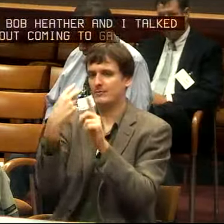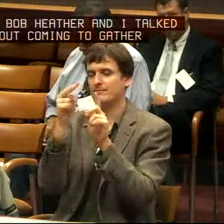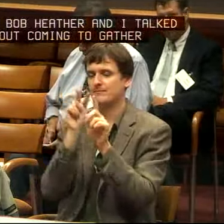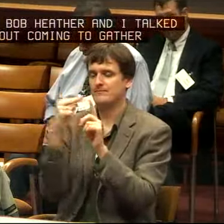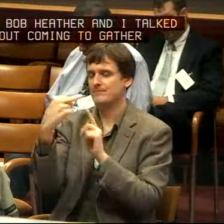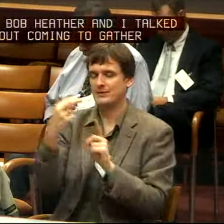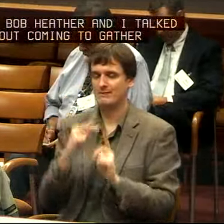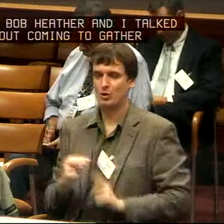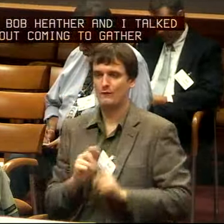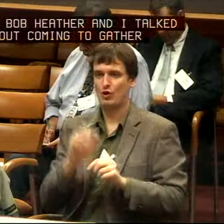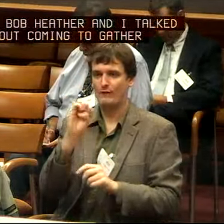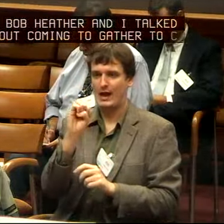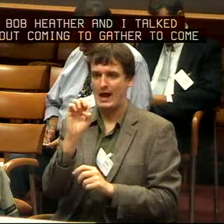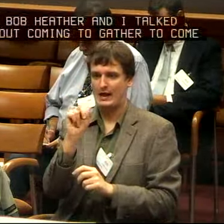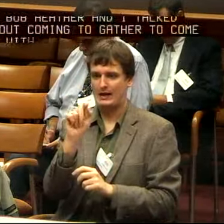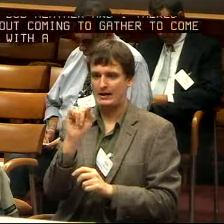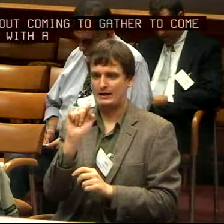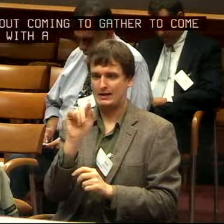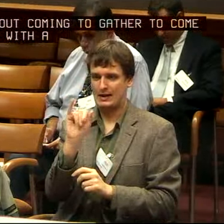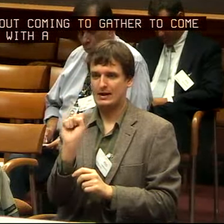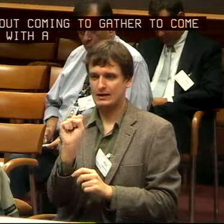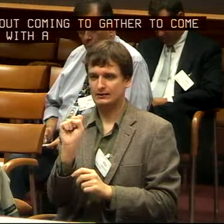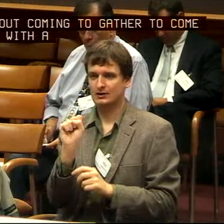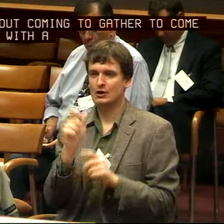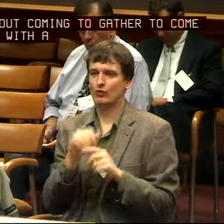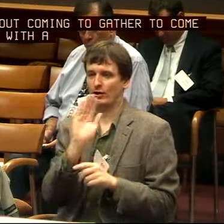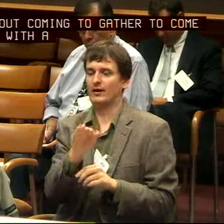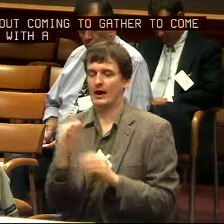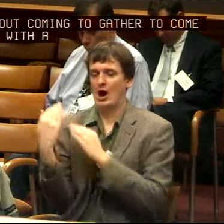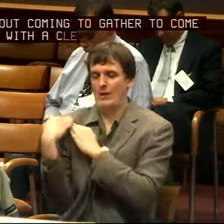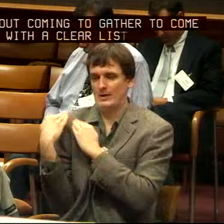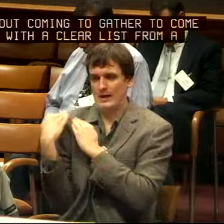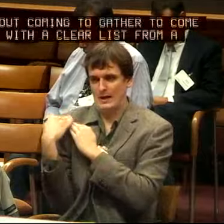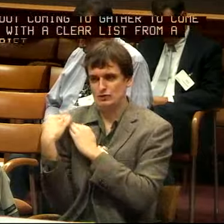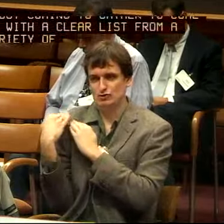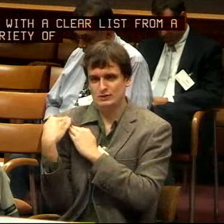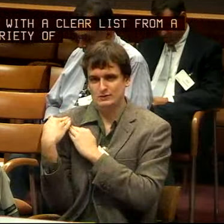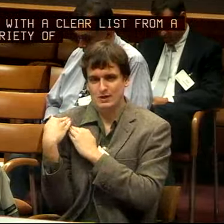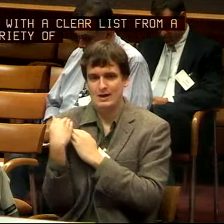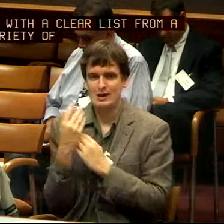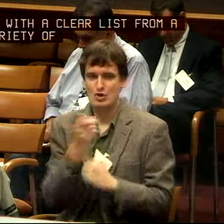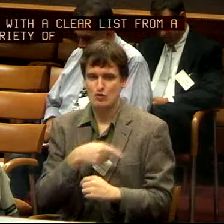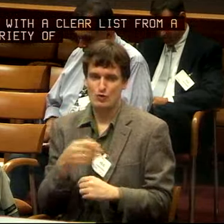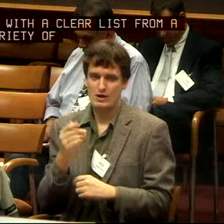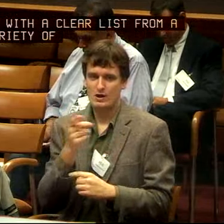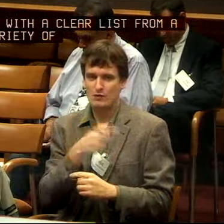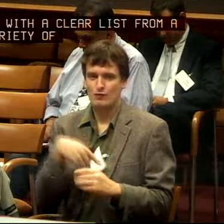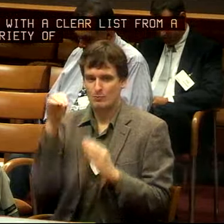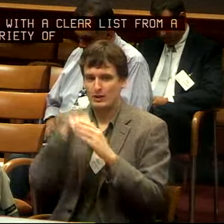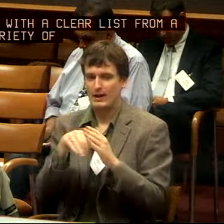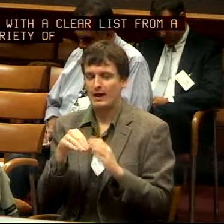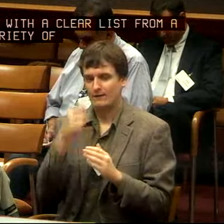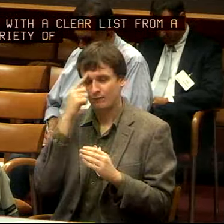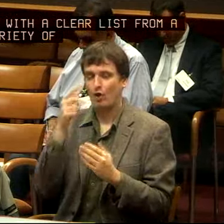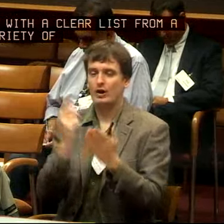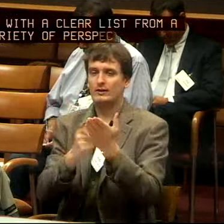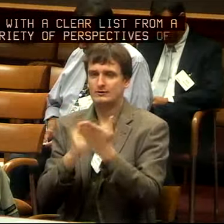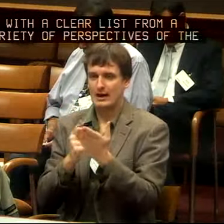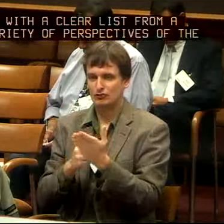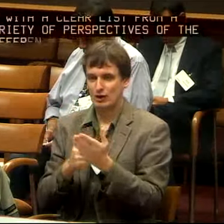list from a variety of perspectives from the different entities and their obligations, and put that up